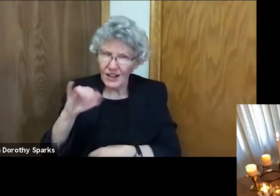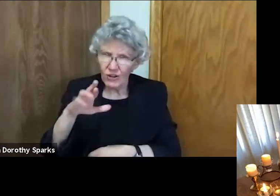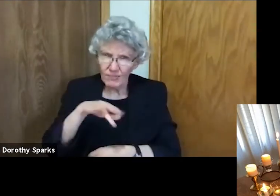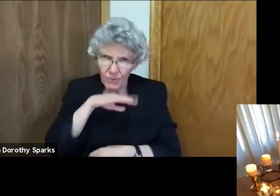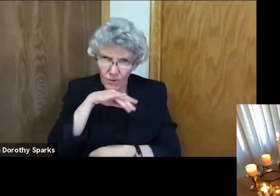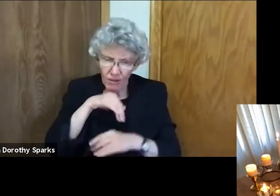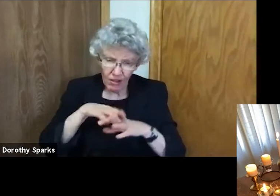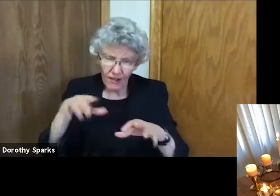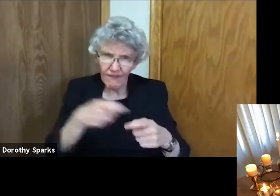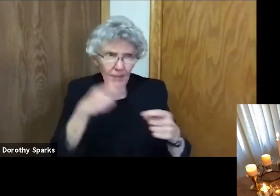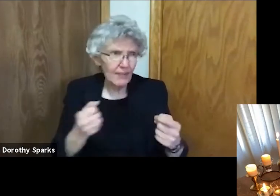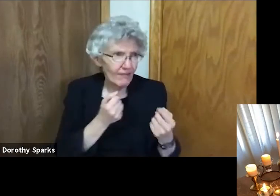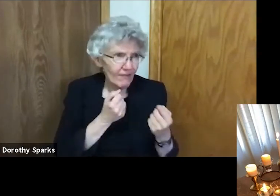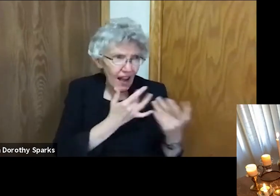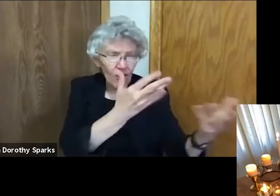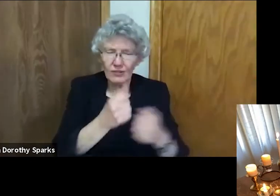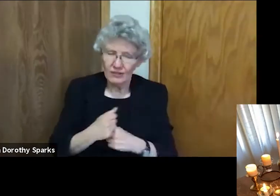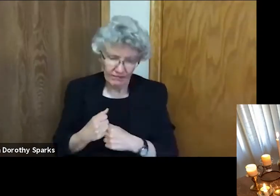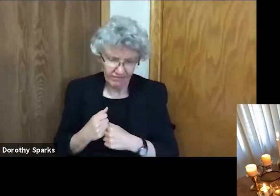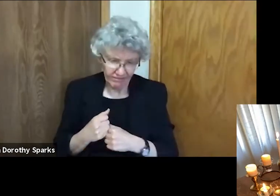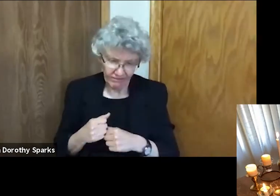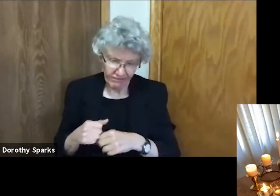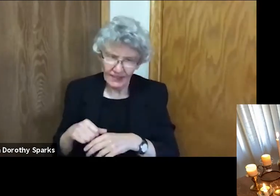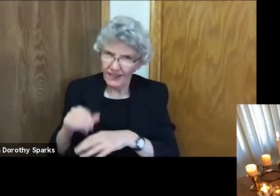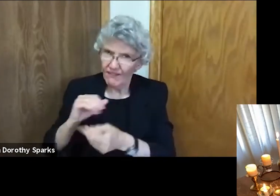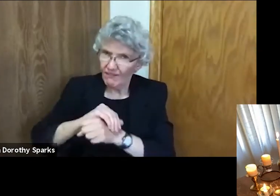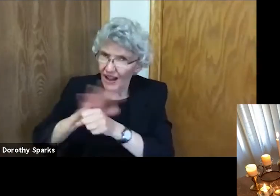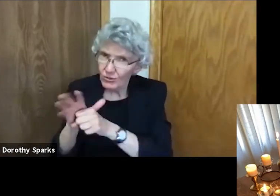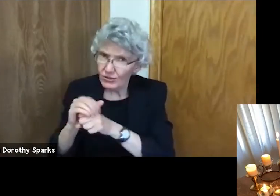And for people worrying about air quality.